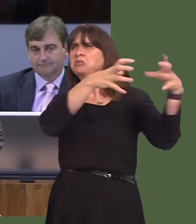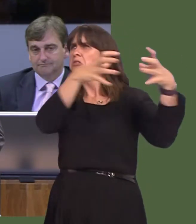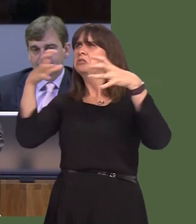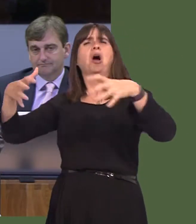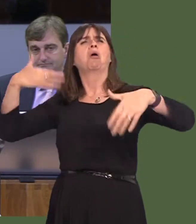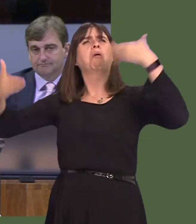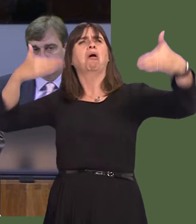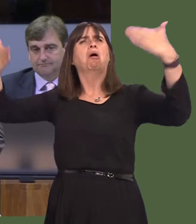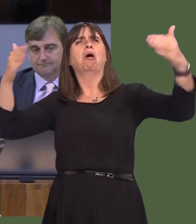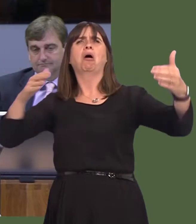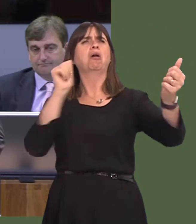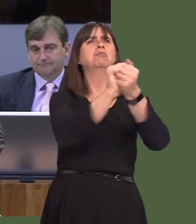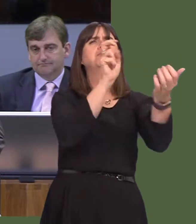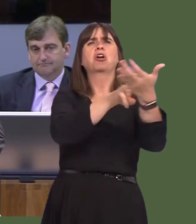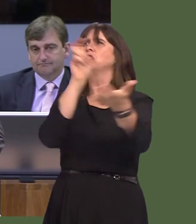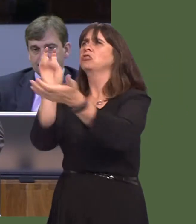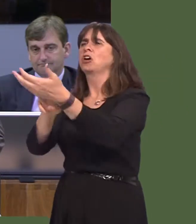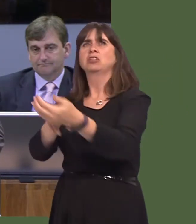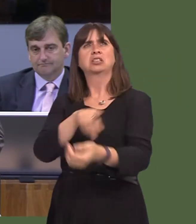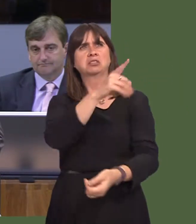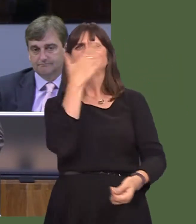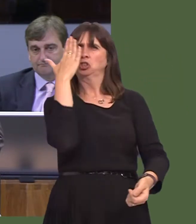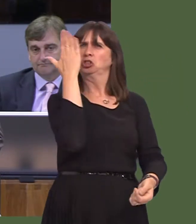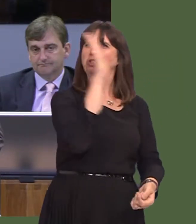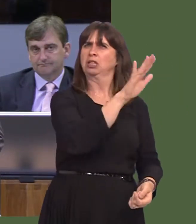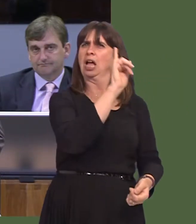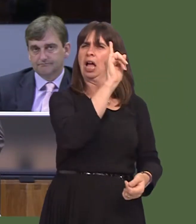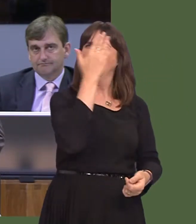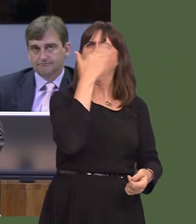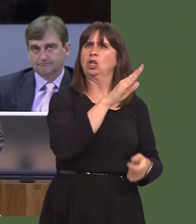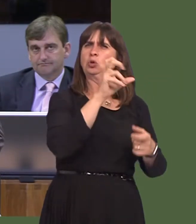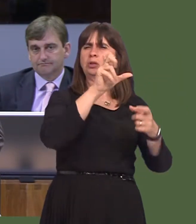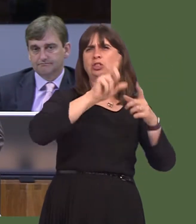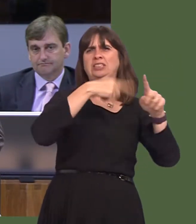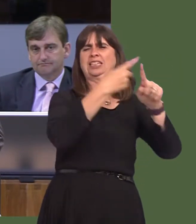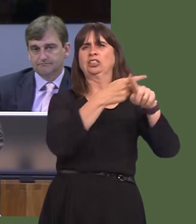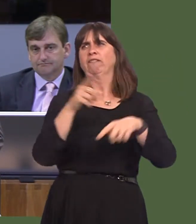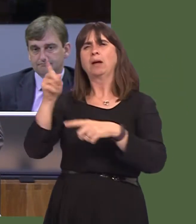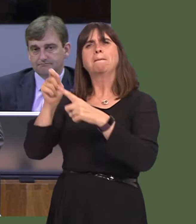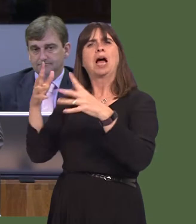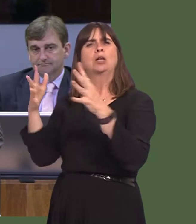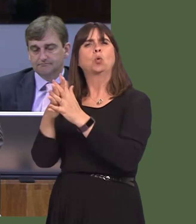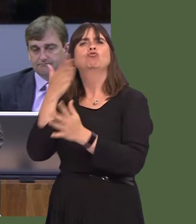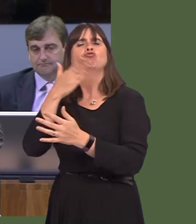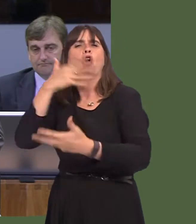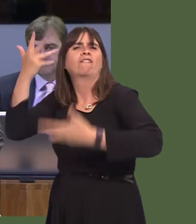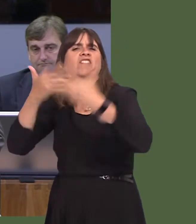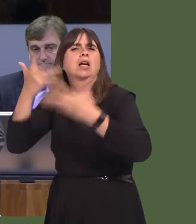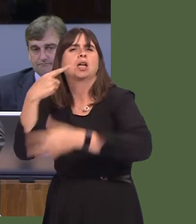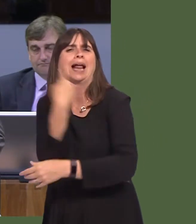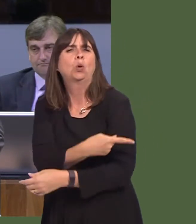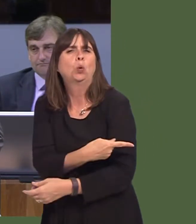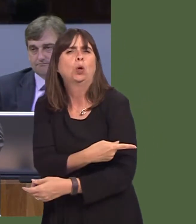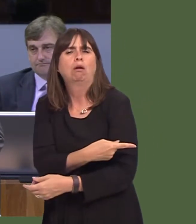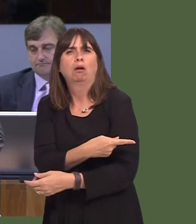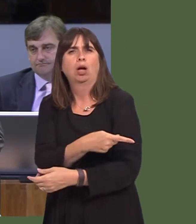Government because you've made such detestable comments in Qatari's case or Pinewood's overestimation of the gains to the Welsh economy,